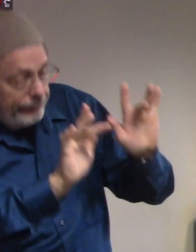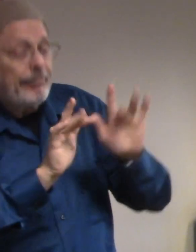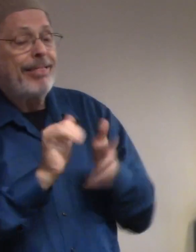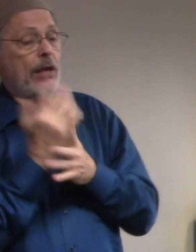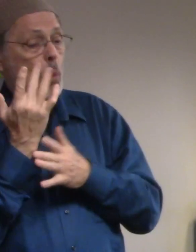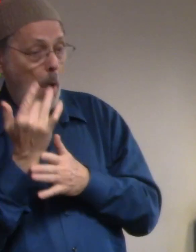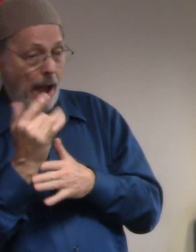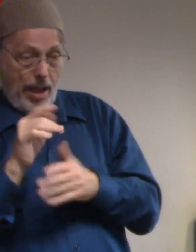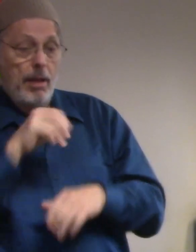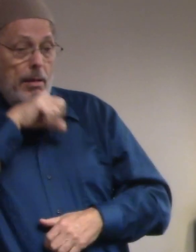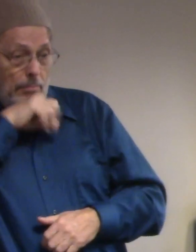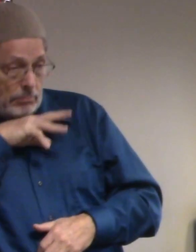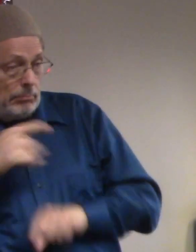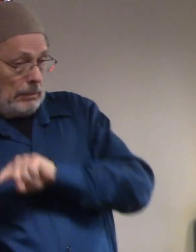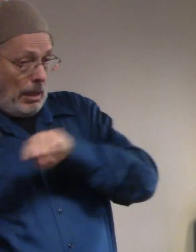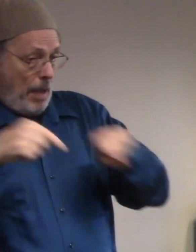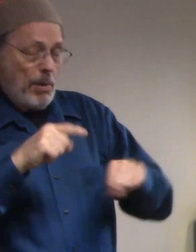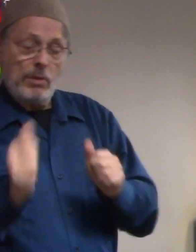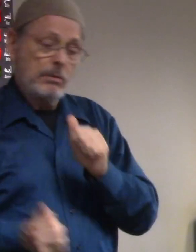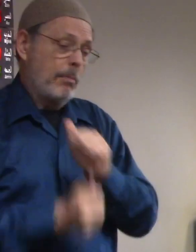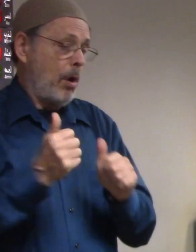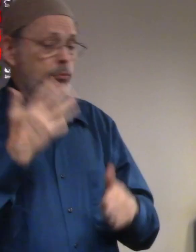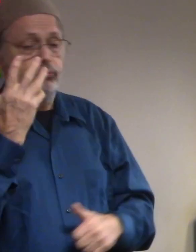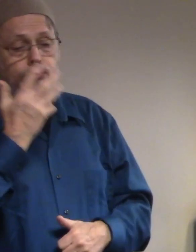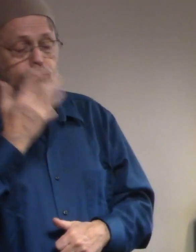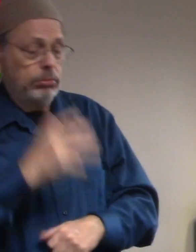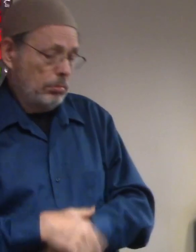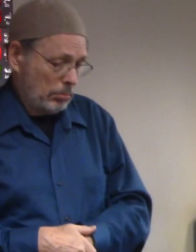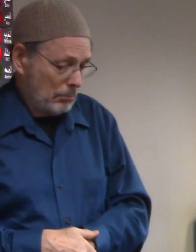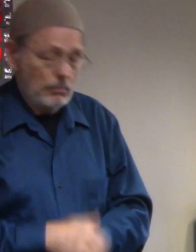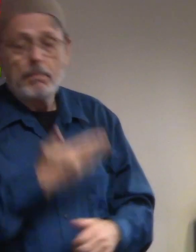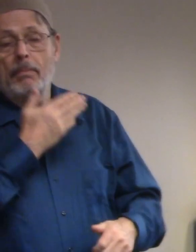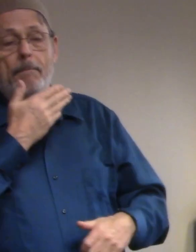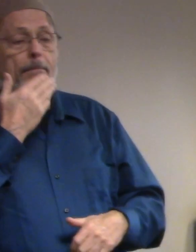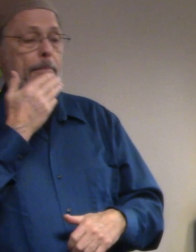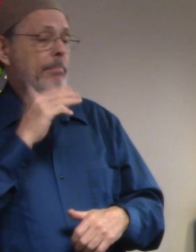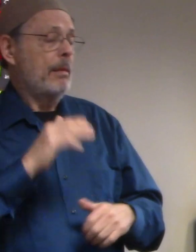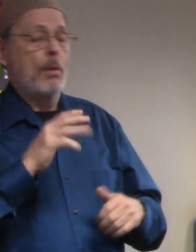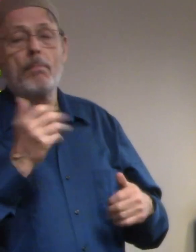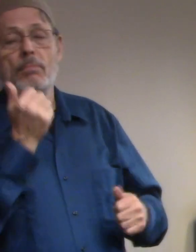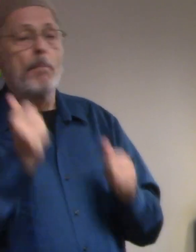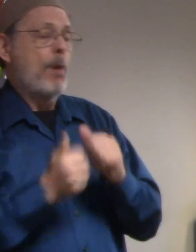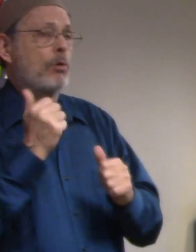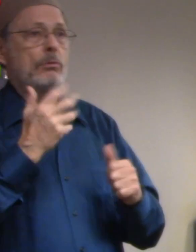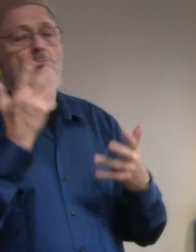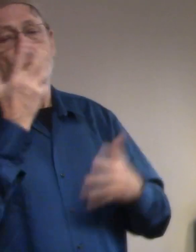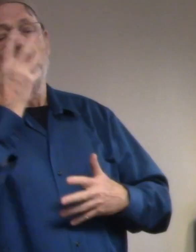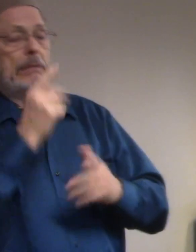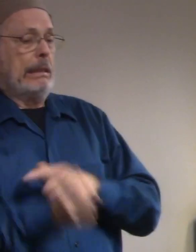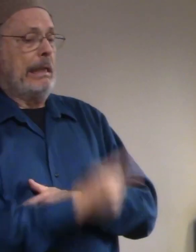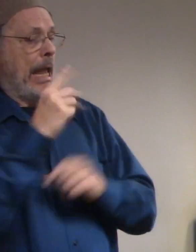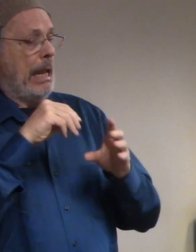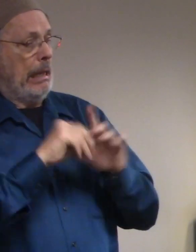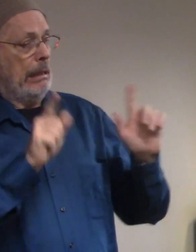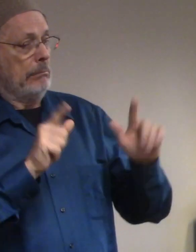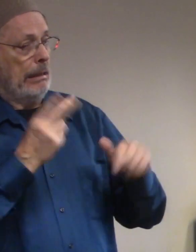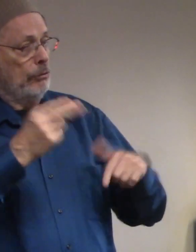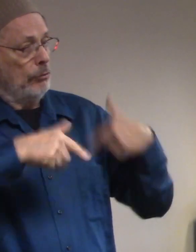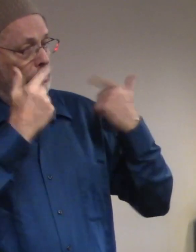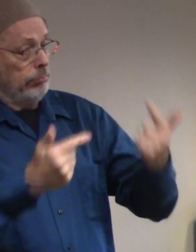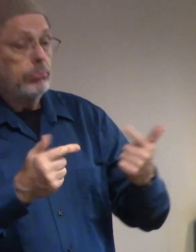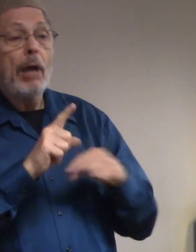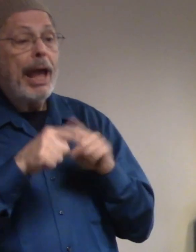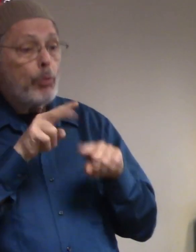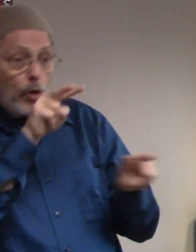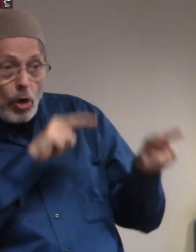coming, was the greatest, most magnanimous day in history, in this. And even when